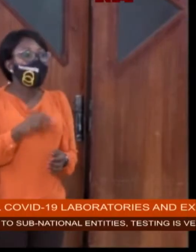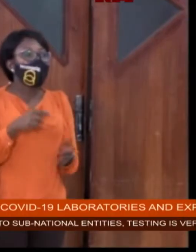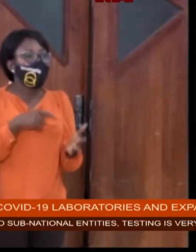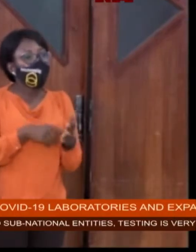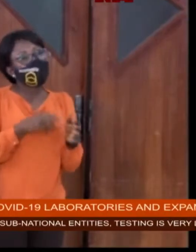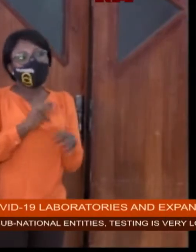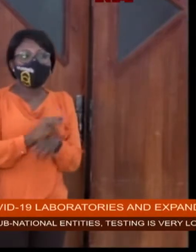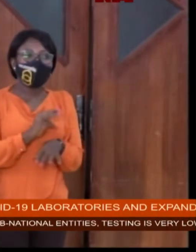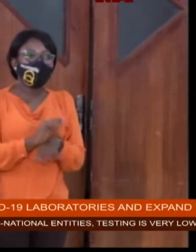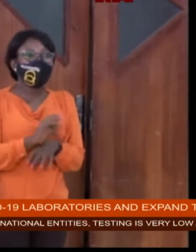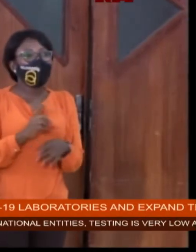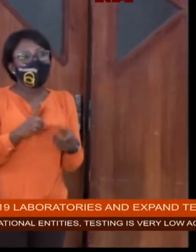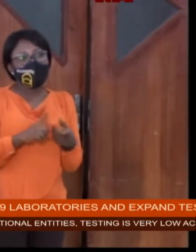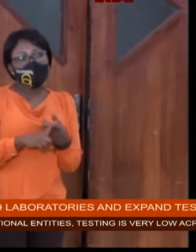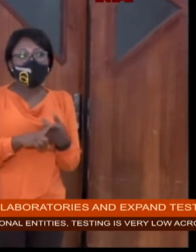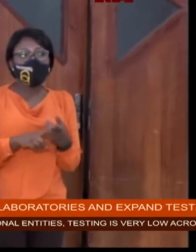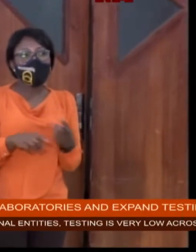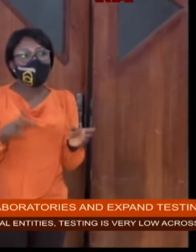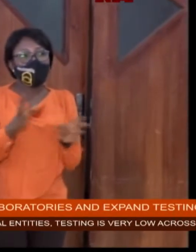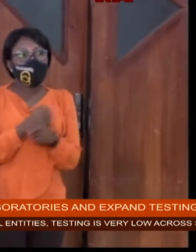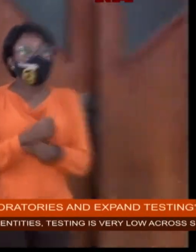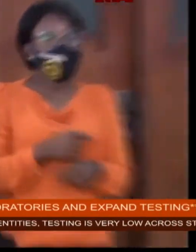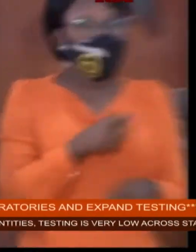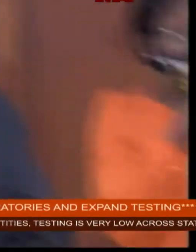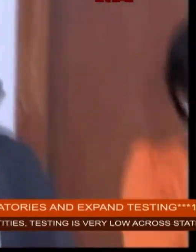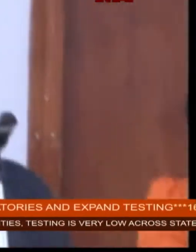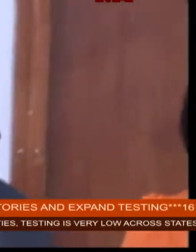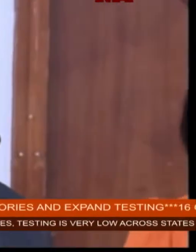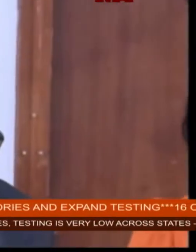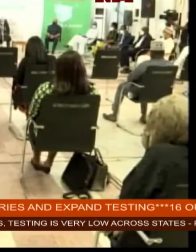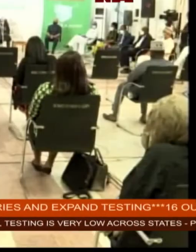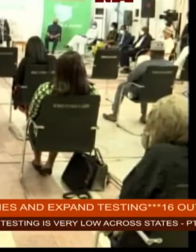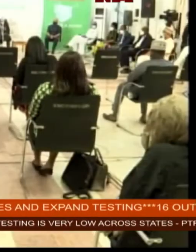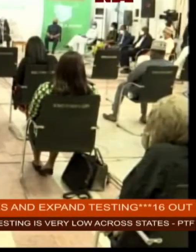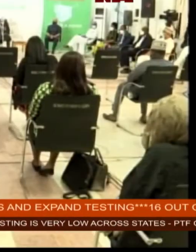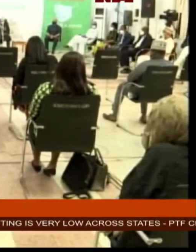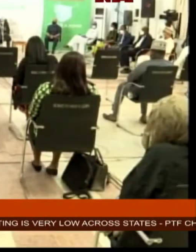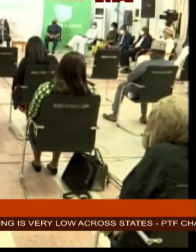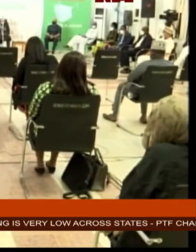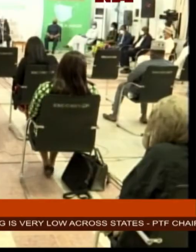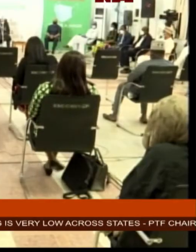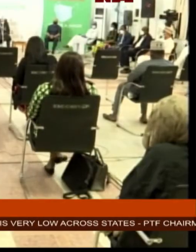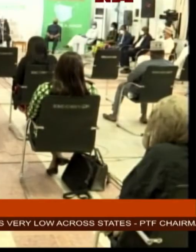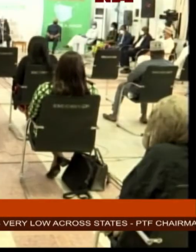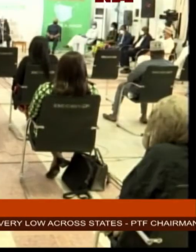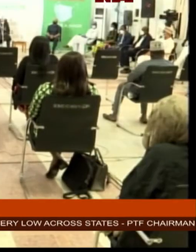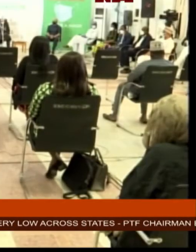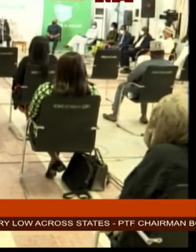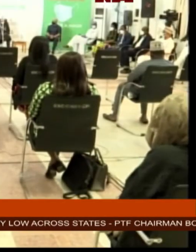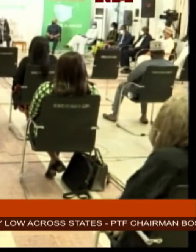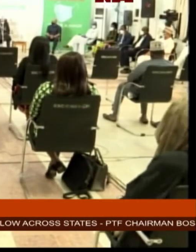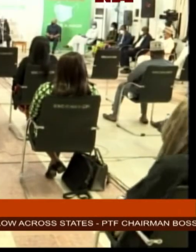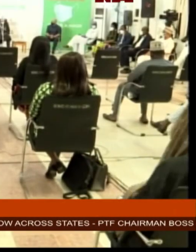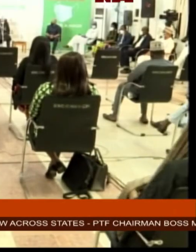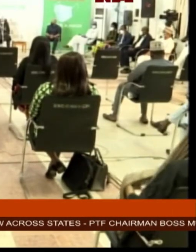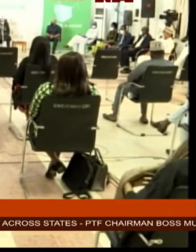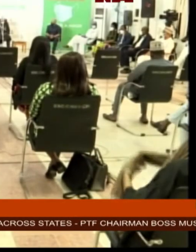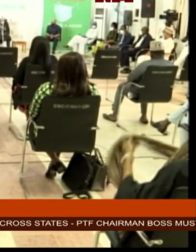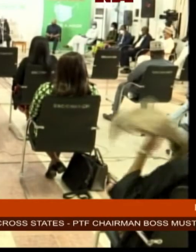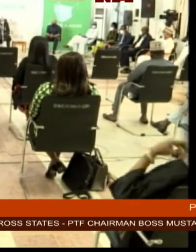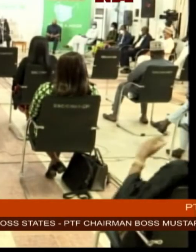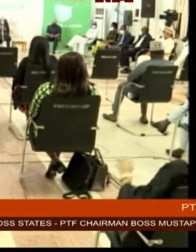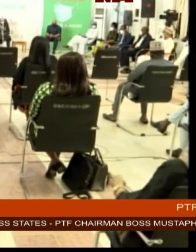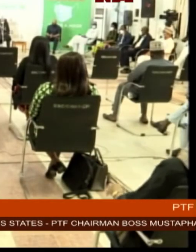this message to reach particularly our Hausa listener and viewer. So it's my pleasure at this time